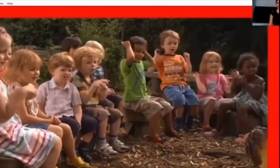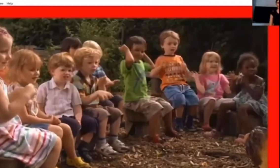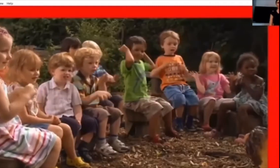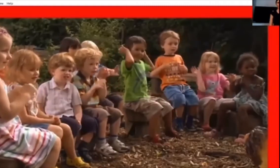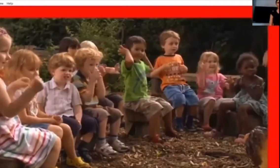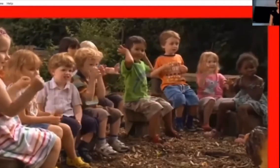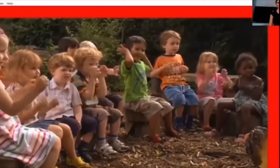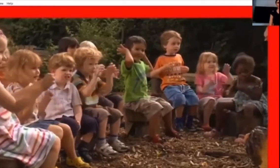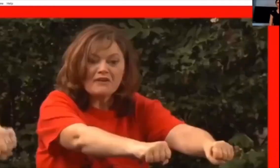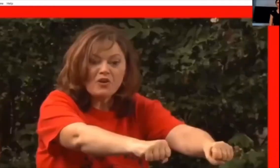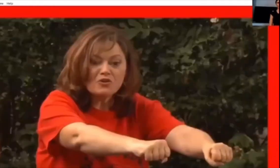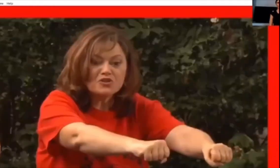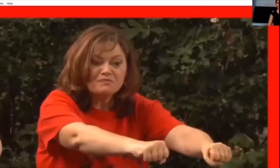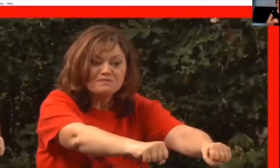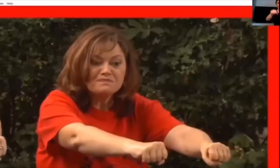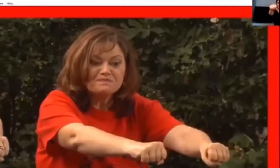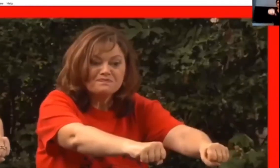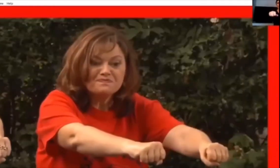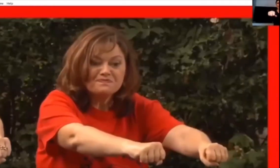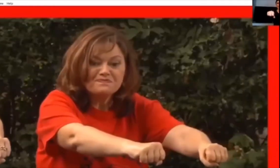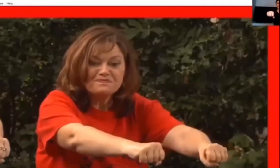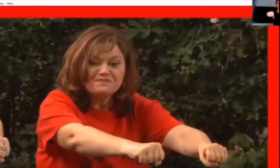Everybody grab their oars. Ready?